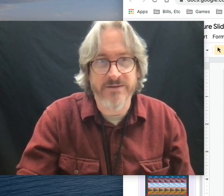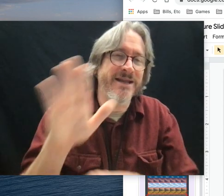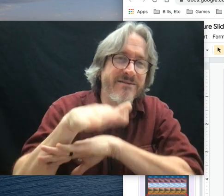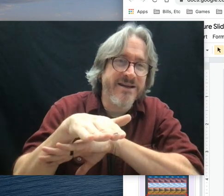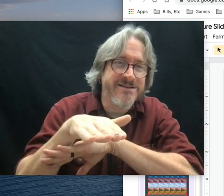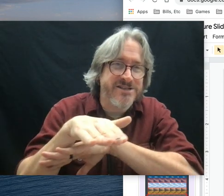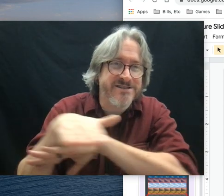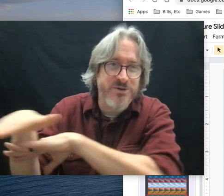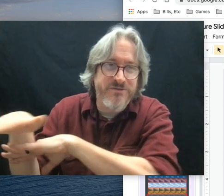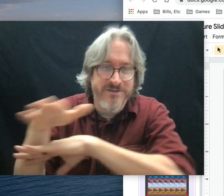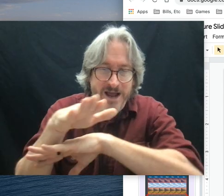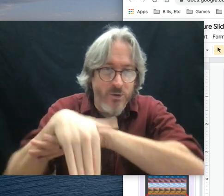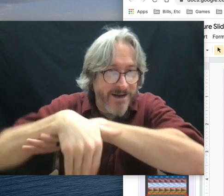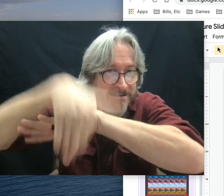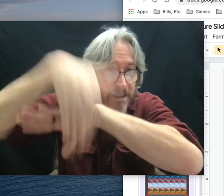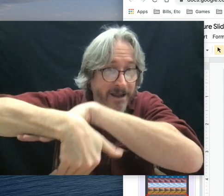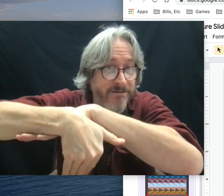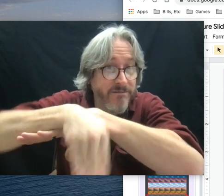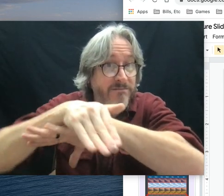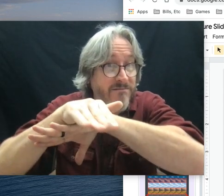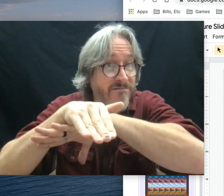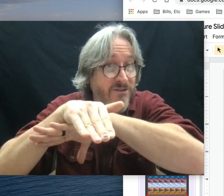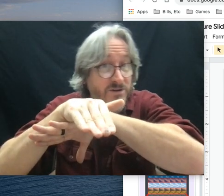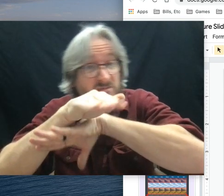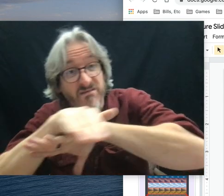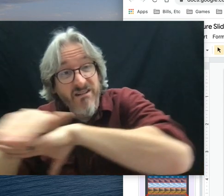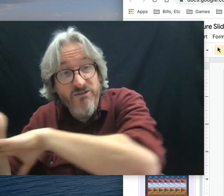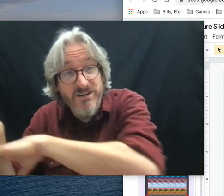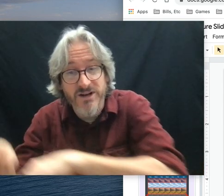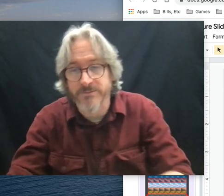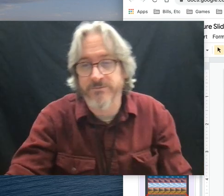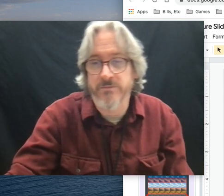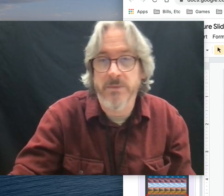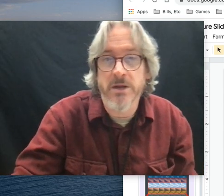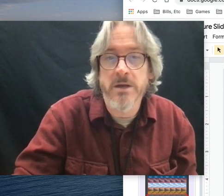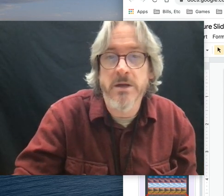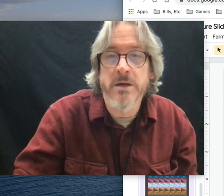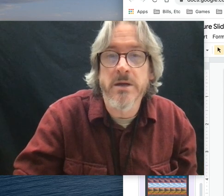Evening. I mean, evening is just sort of not quite night. So every evening.